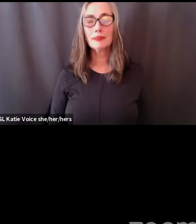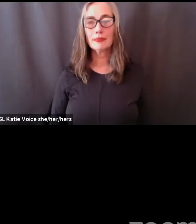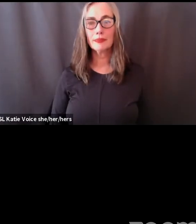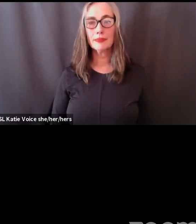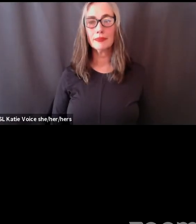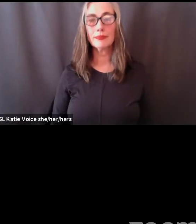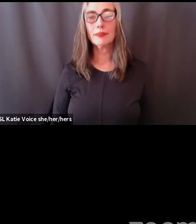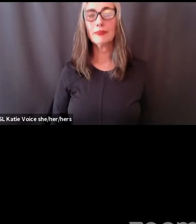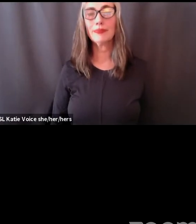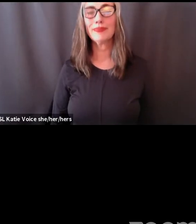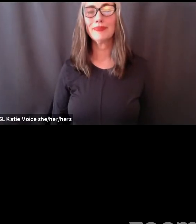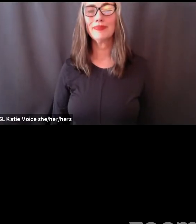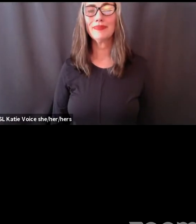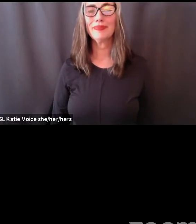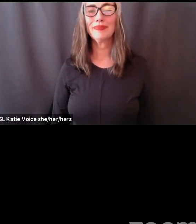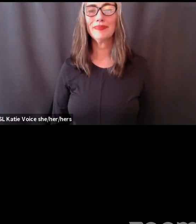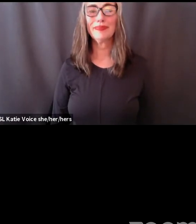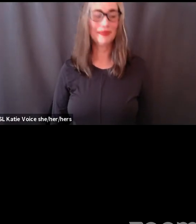Hi, Jane.